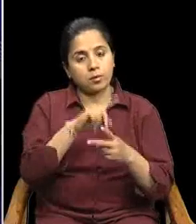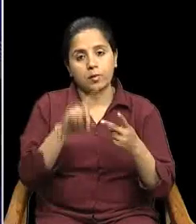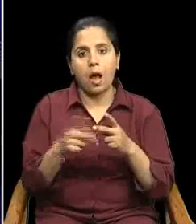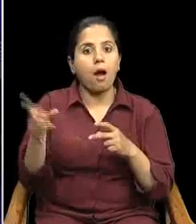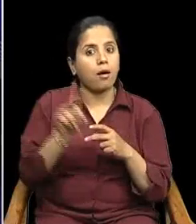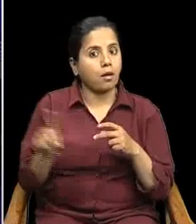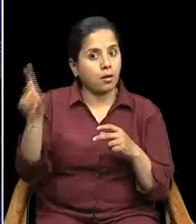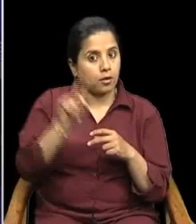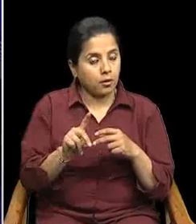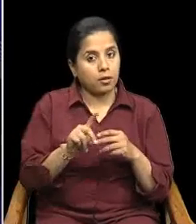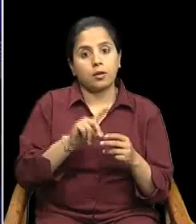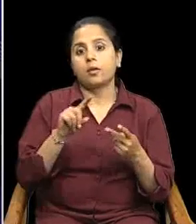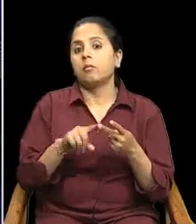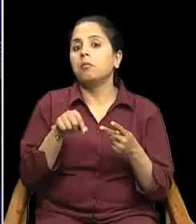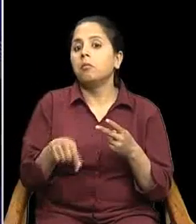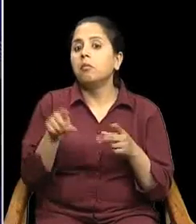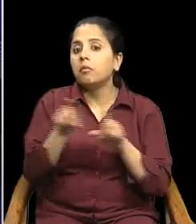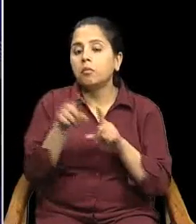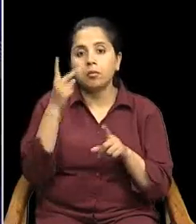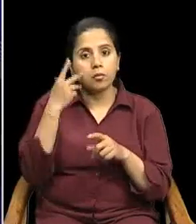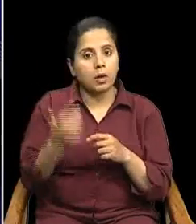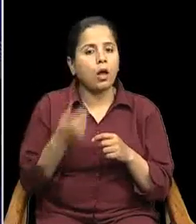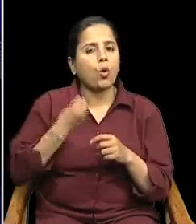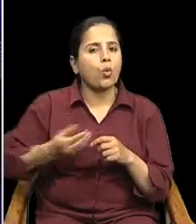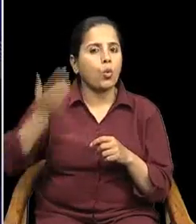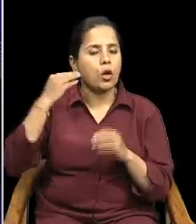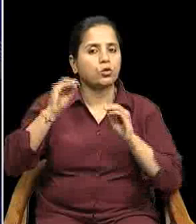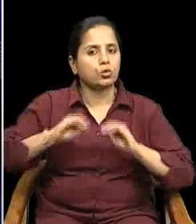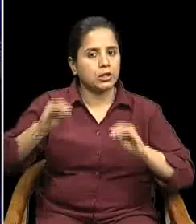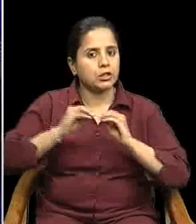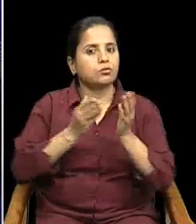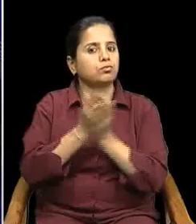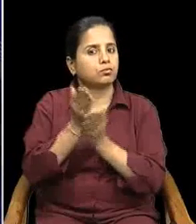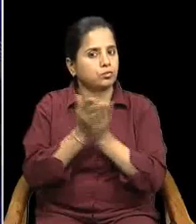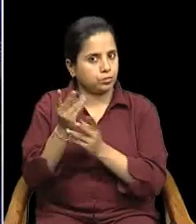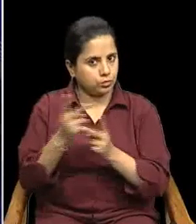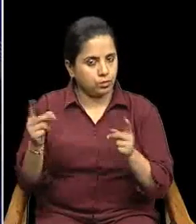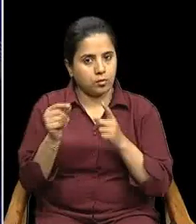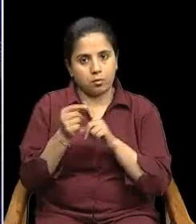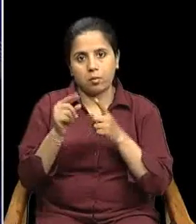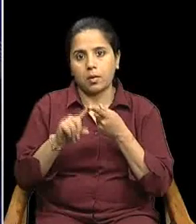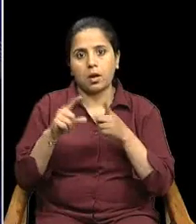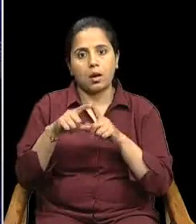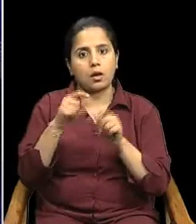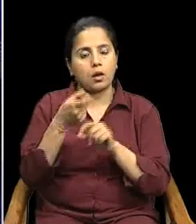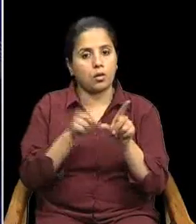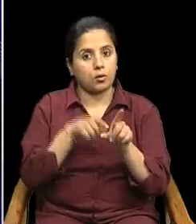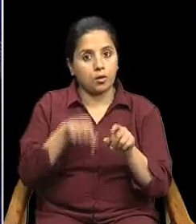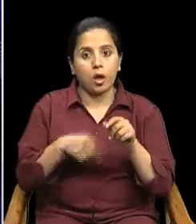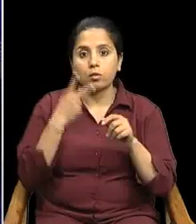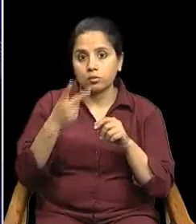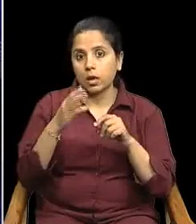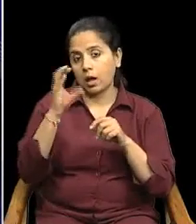repetition, and is considered as the traditional teaching pedagogies. Then we discussed about